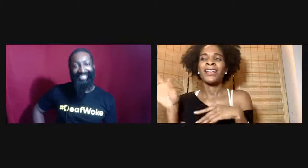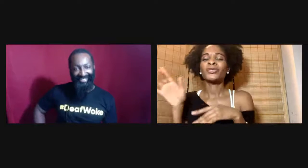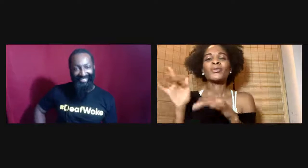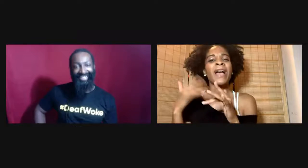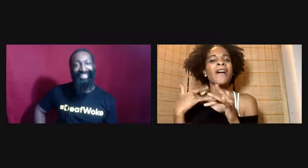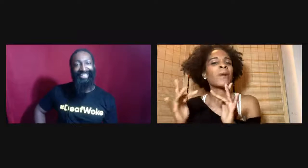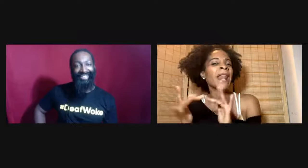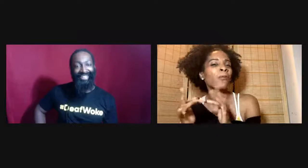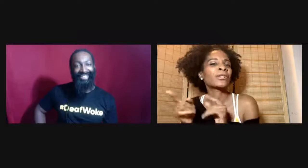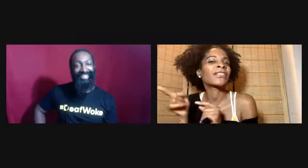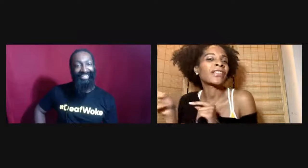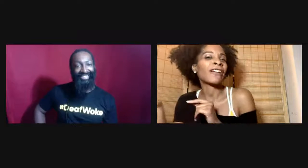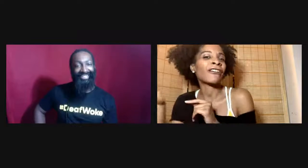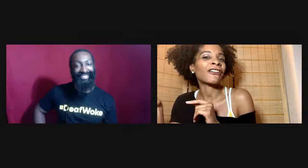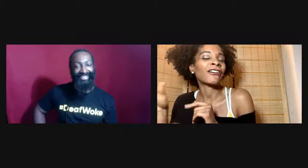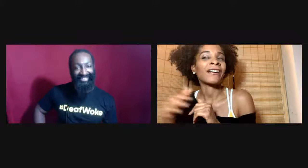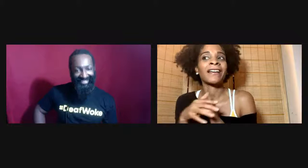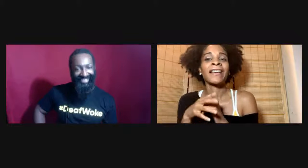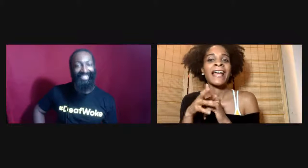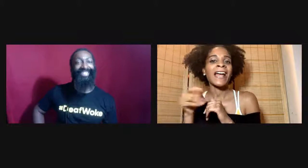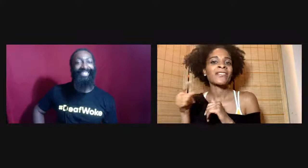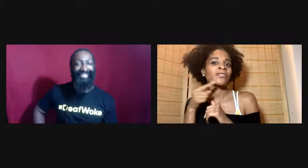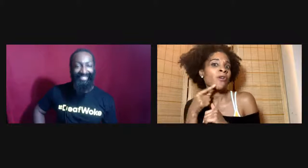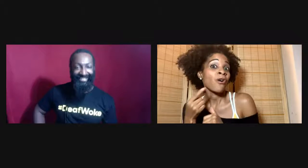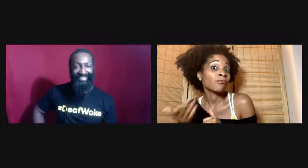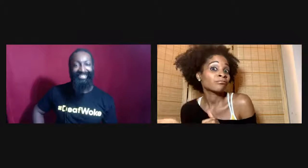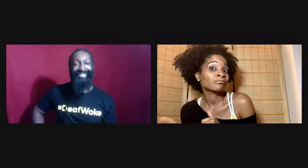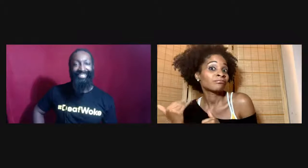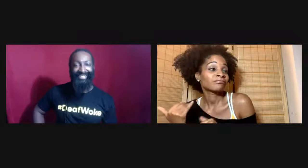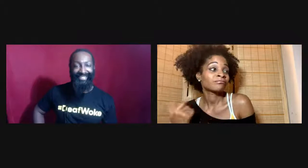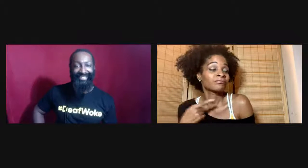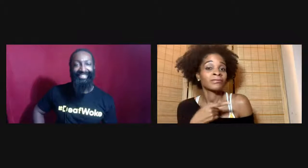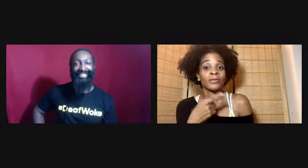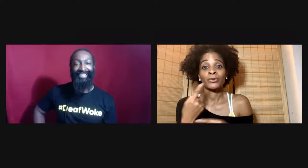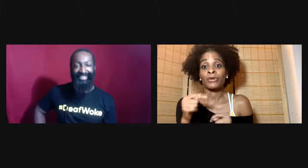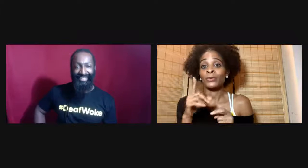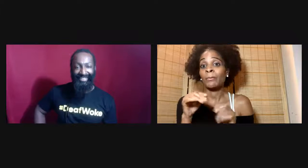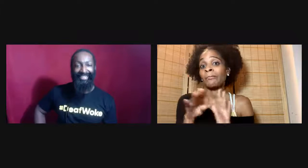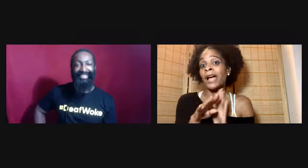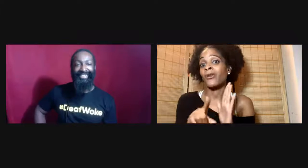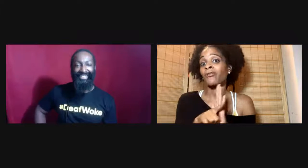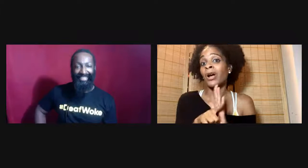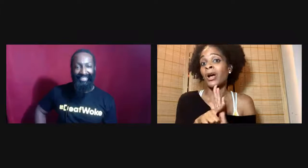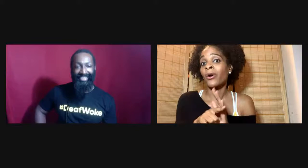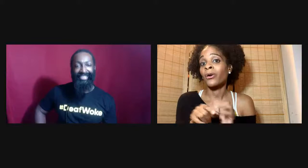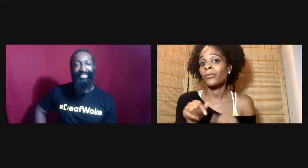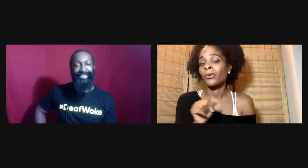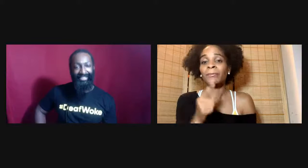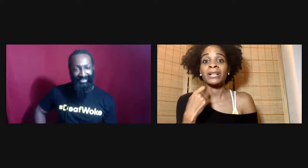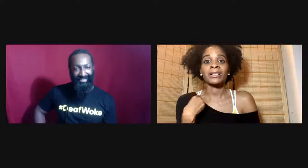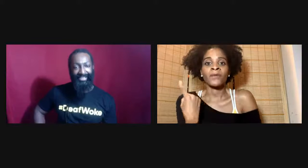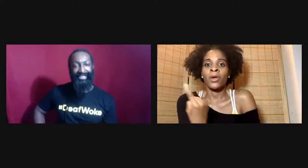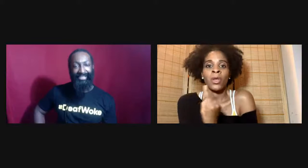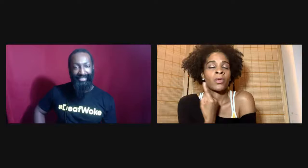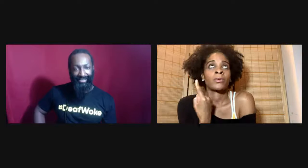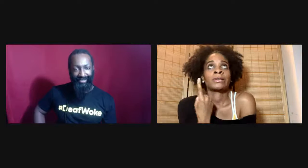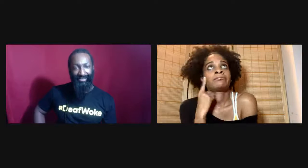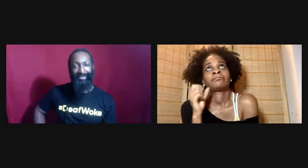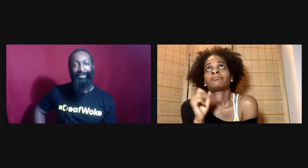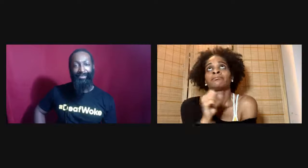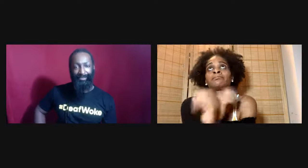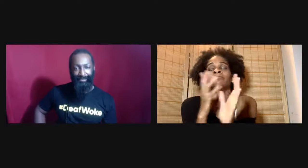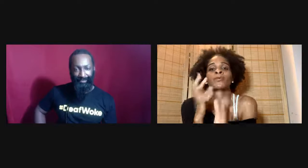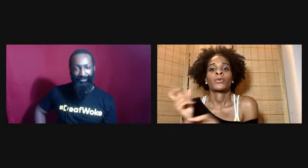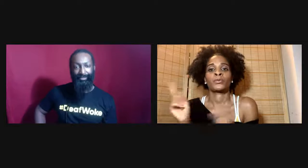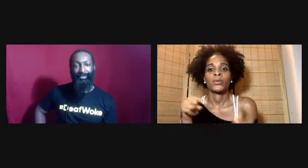time in Philadelphia, so I had a network built there. And they said, "Oh, why don't you do